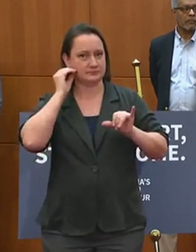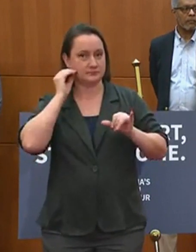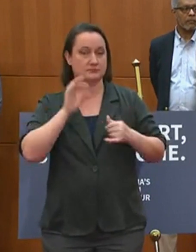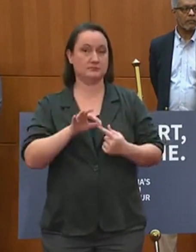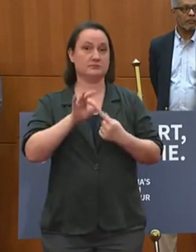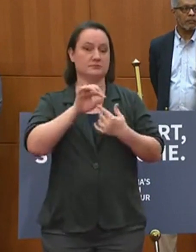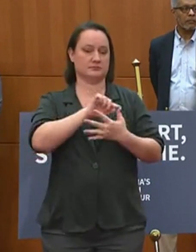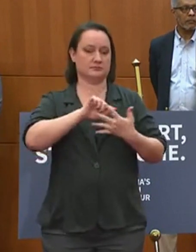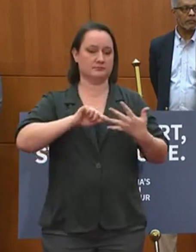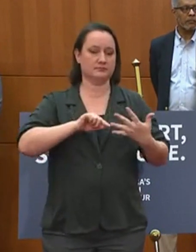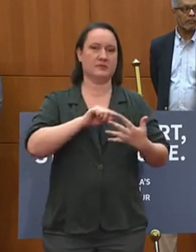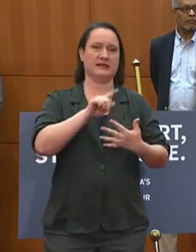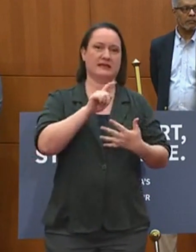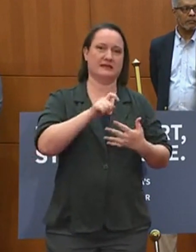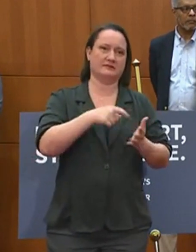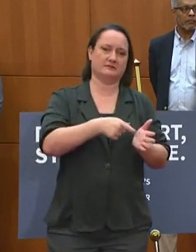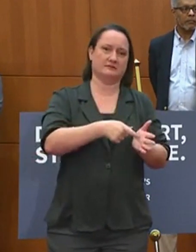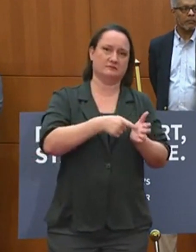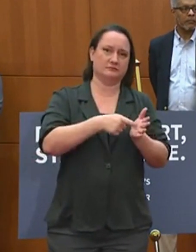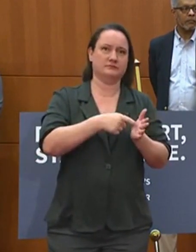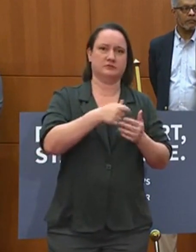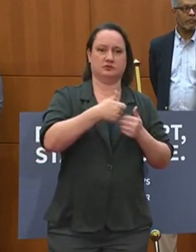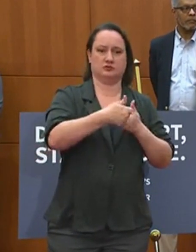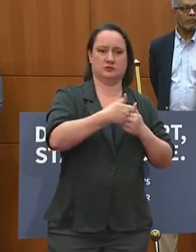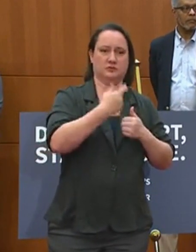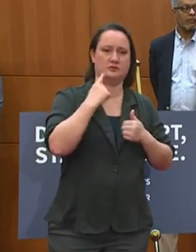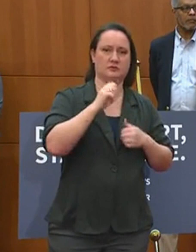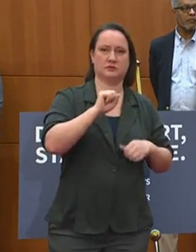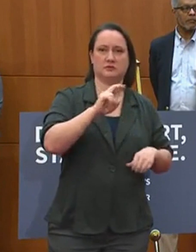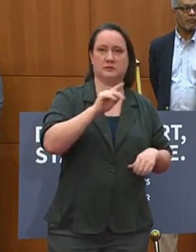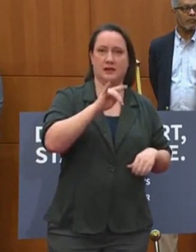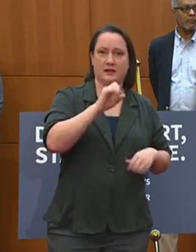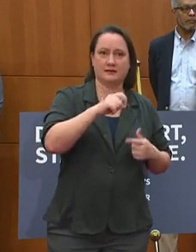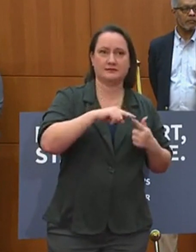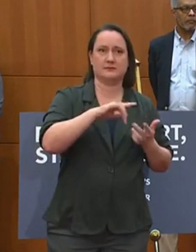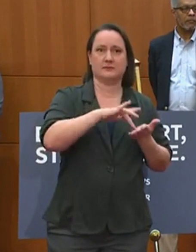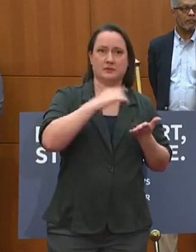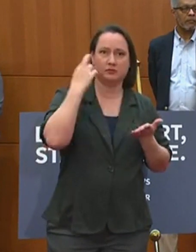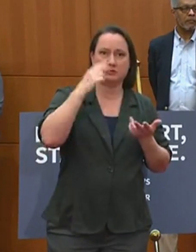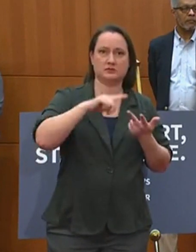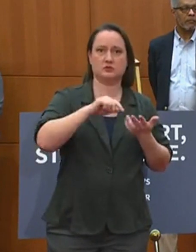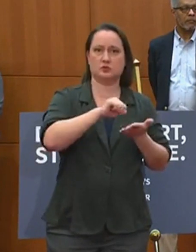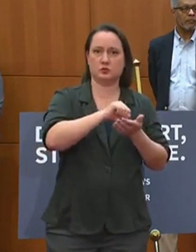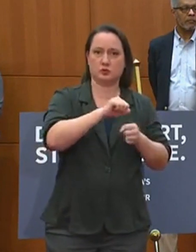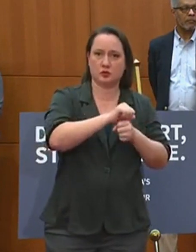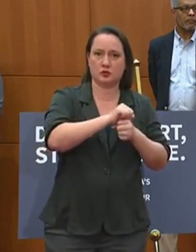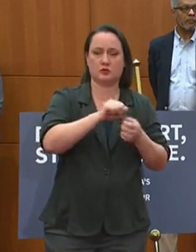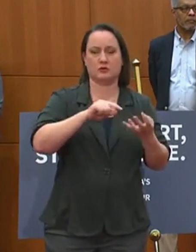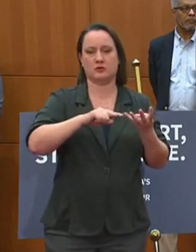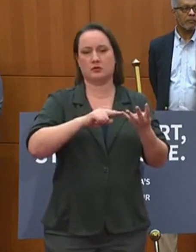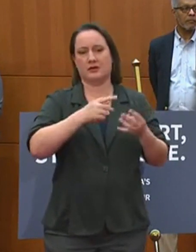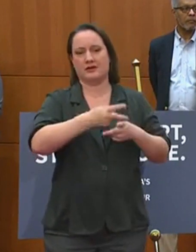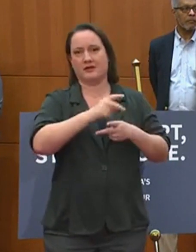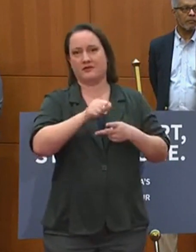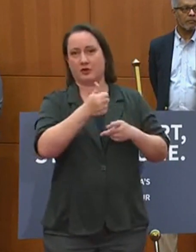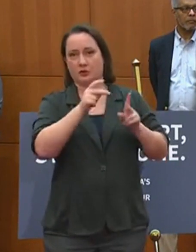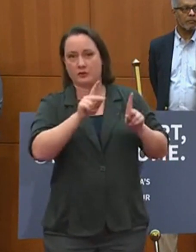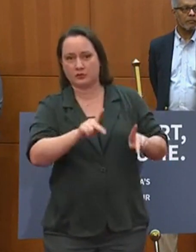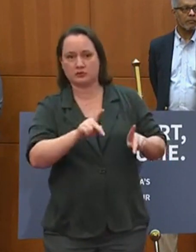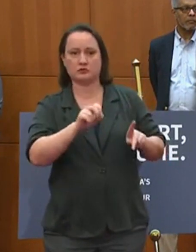necessary trips out for supplies, medical reasons, work, or to care for another person or